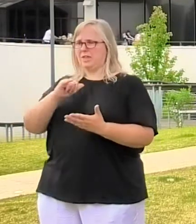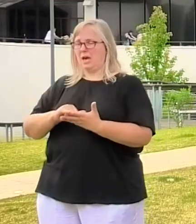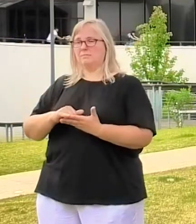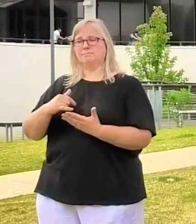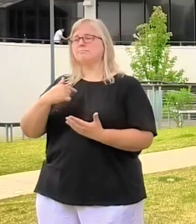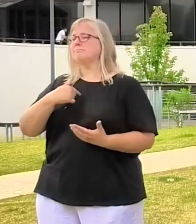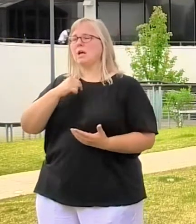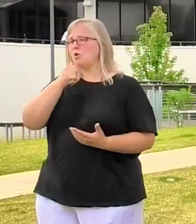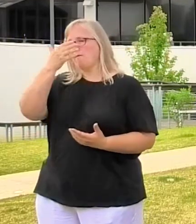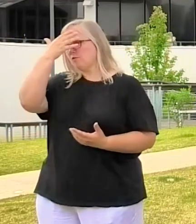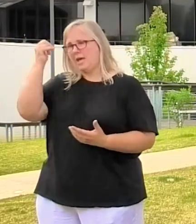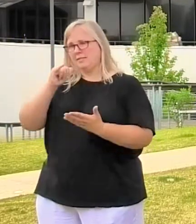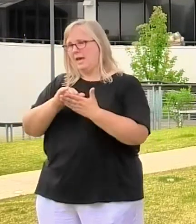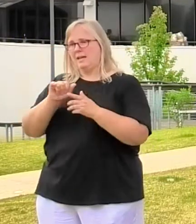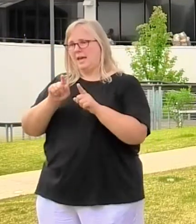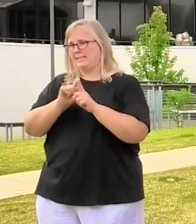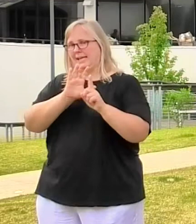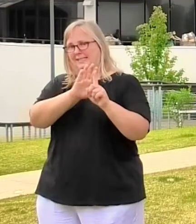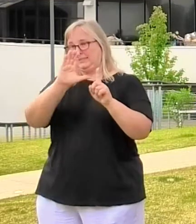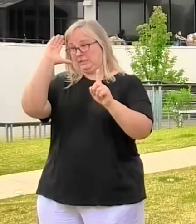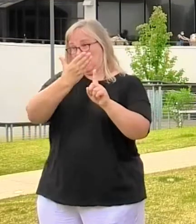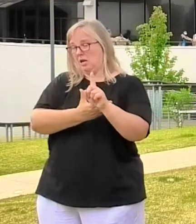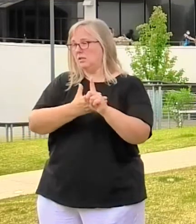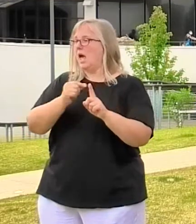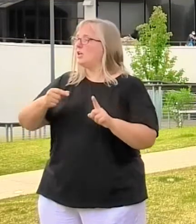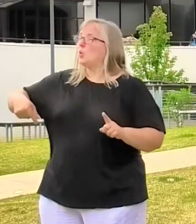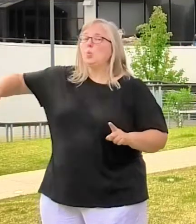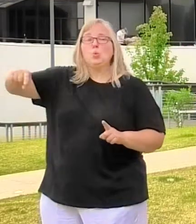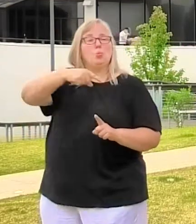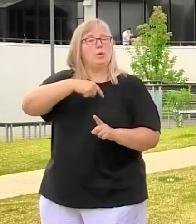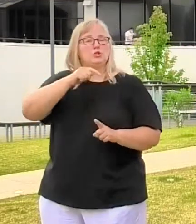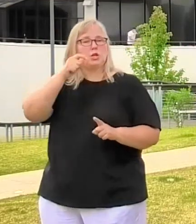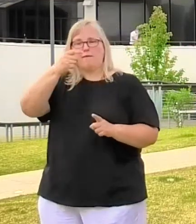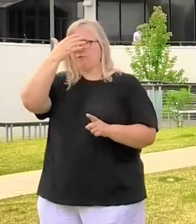don't forget that as a son, and we shouldn't forget that